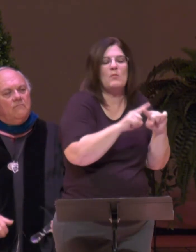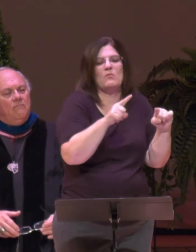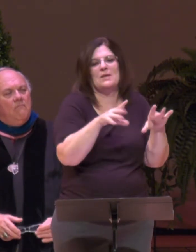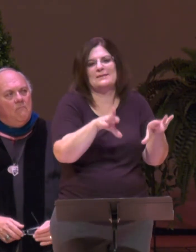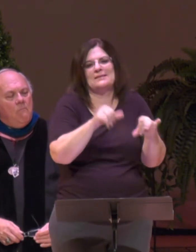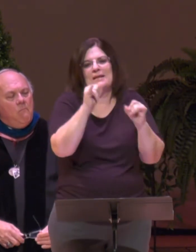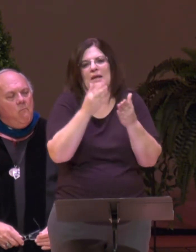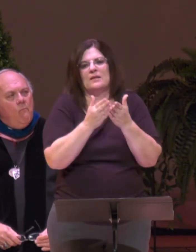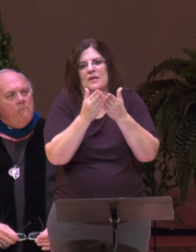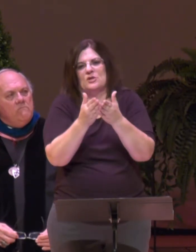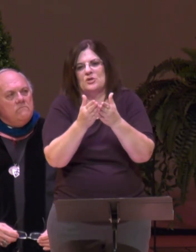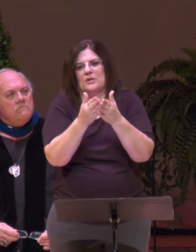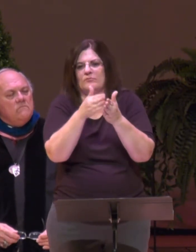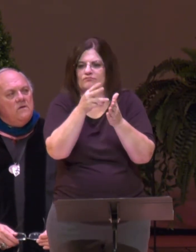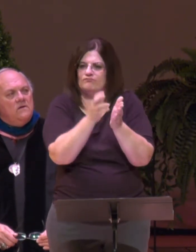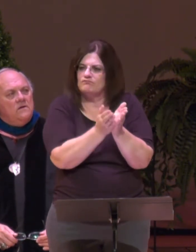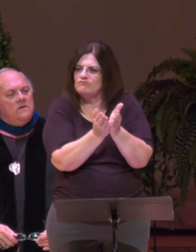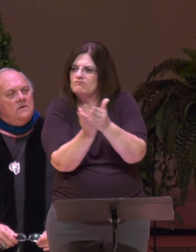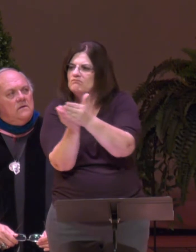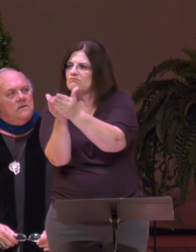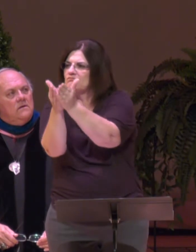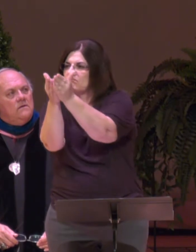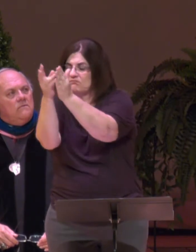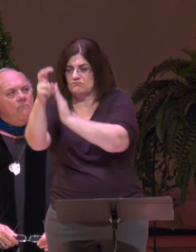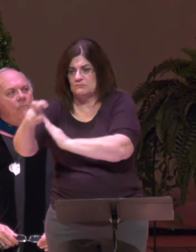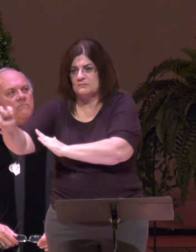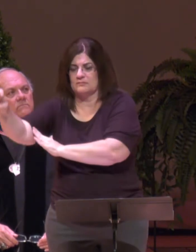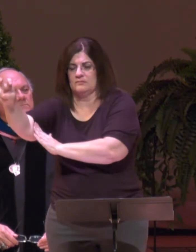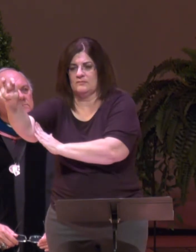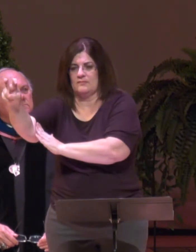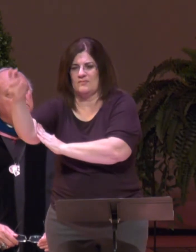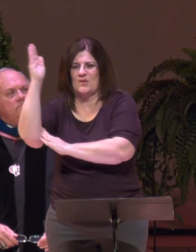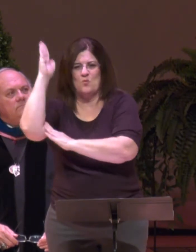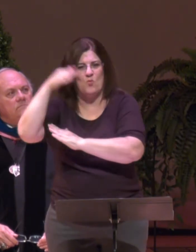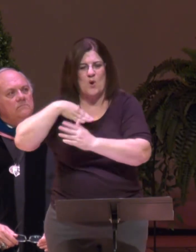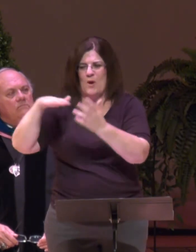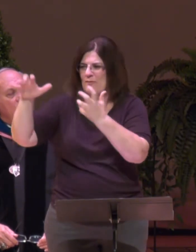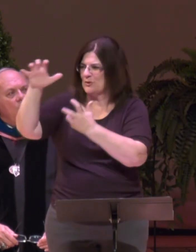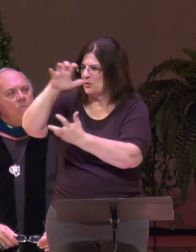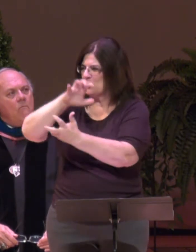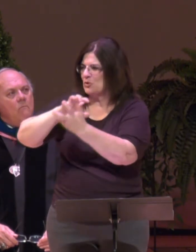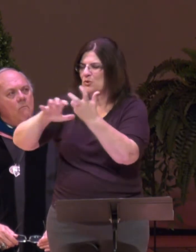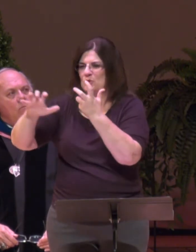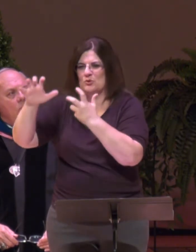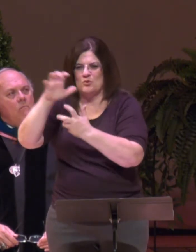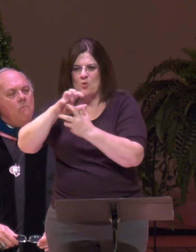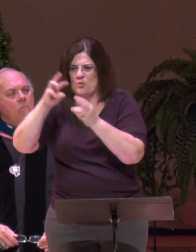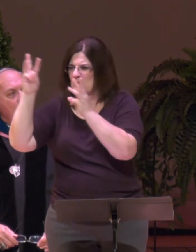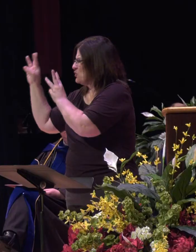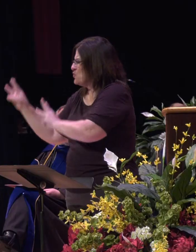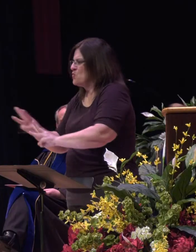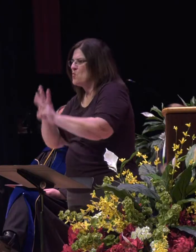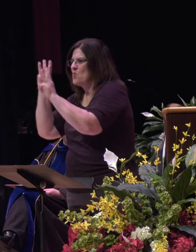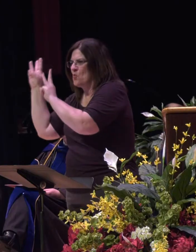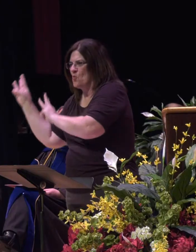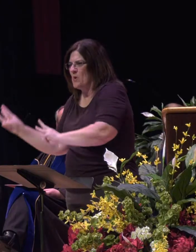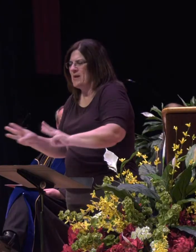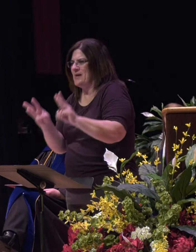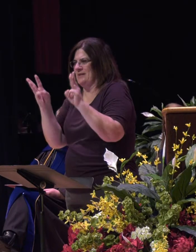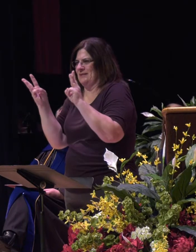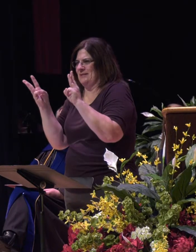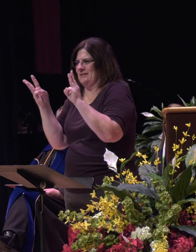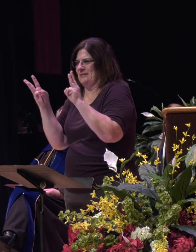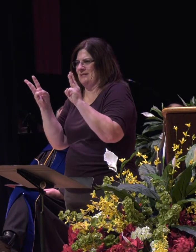and journey in the seas of life, where they have storms, tempests, winds crashing against